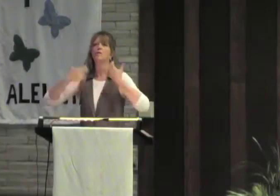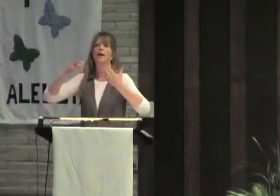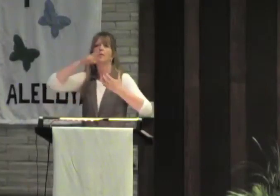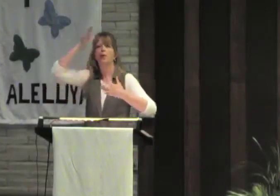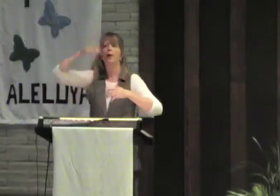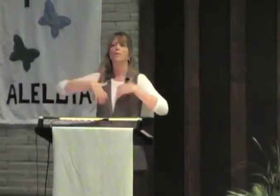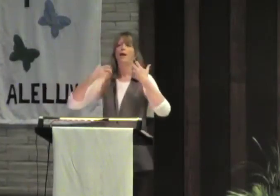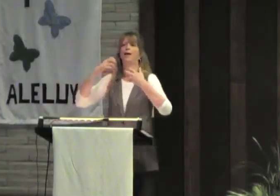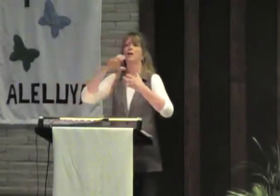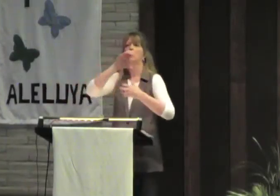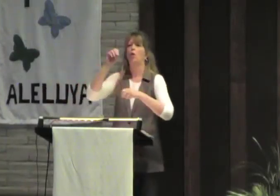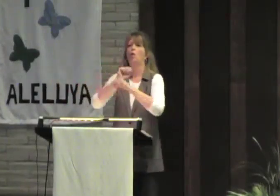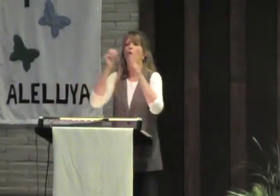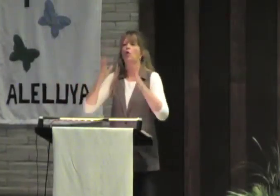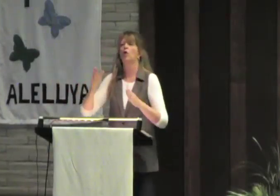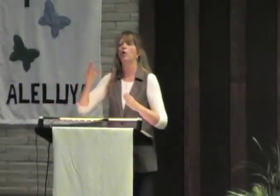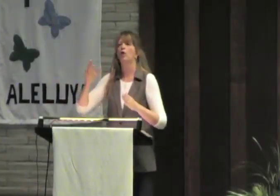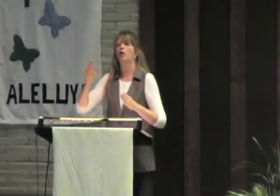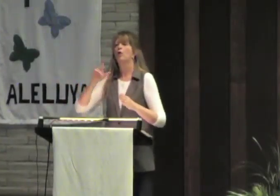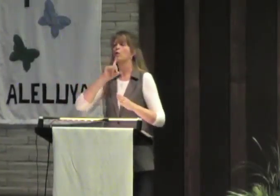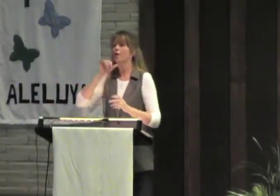or our children, parents, coworkers.